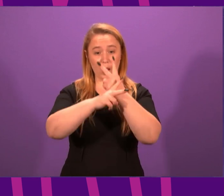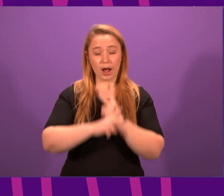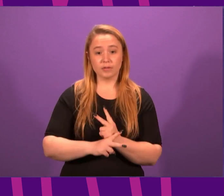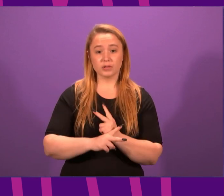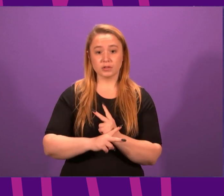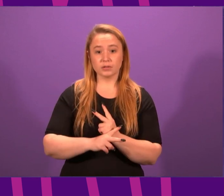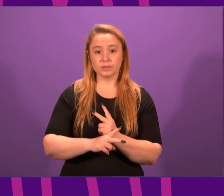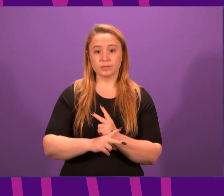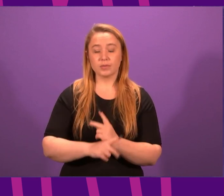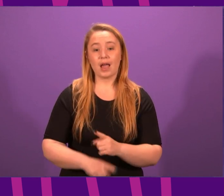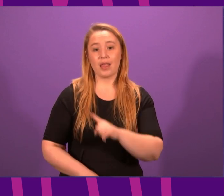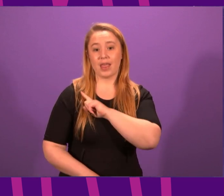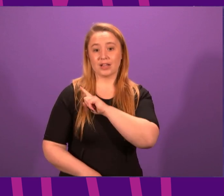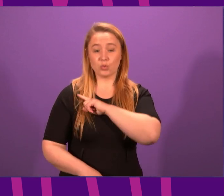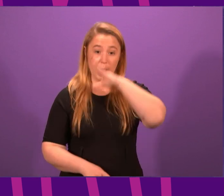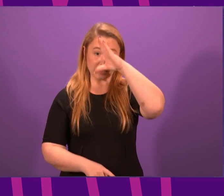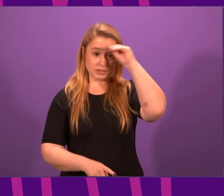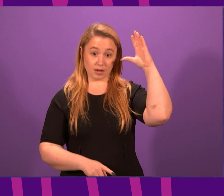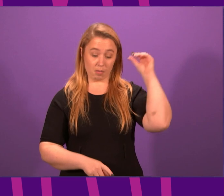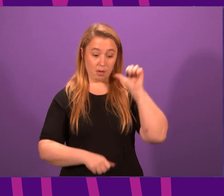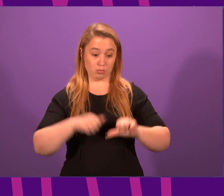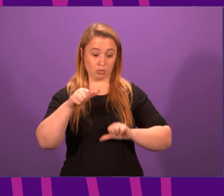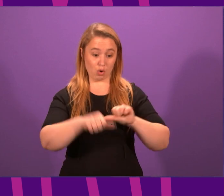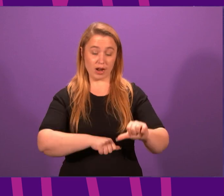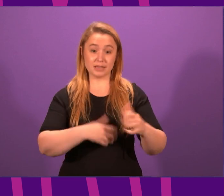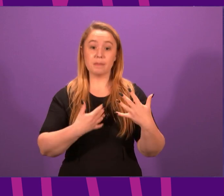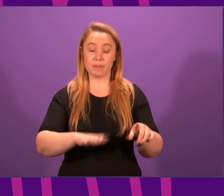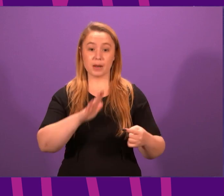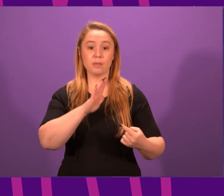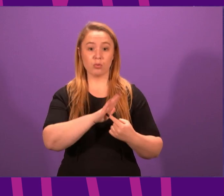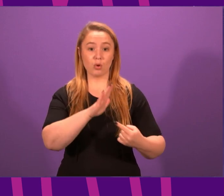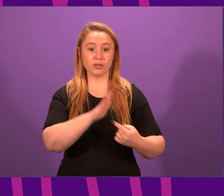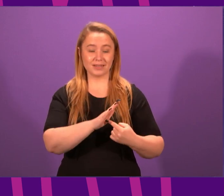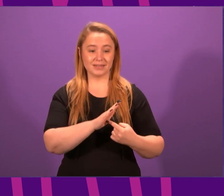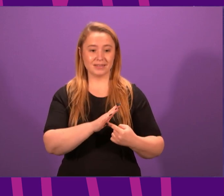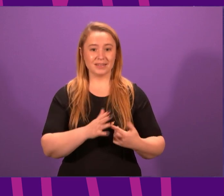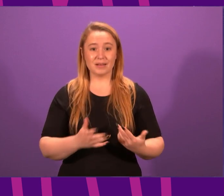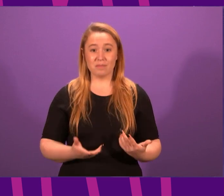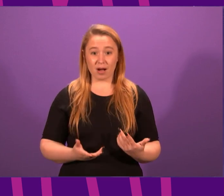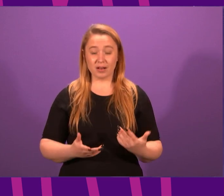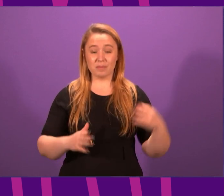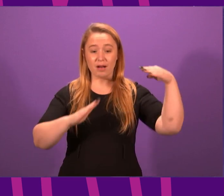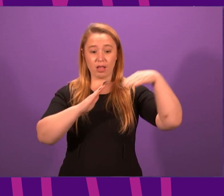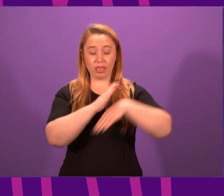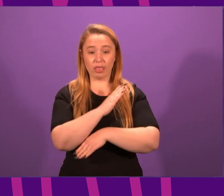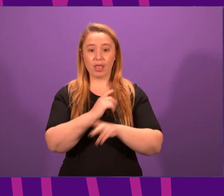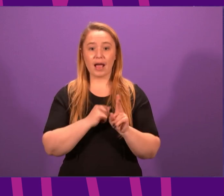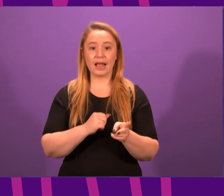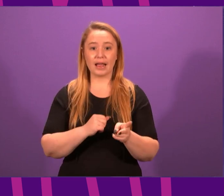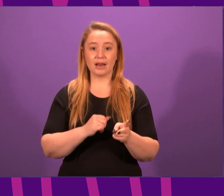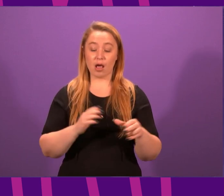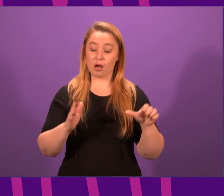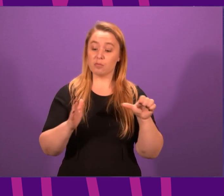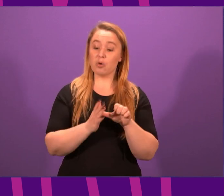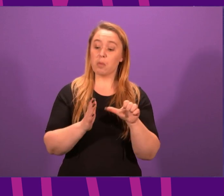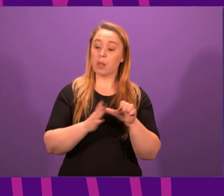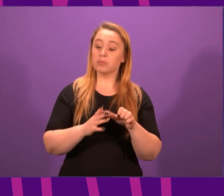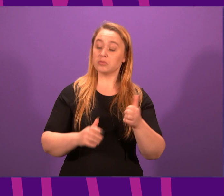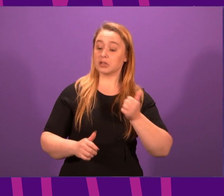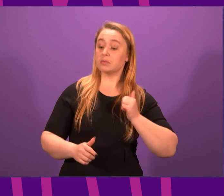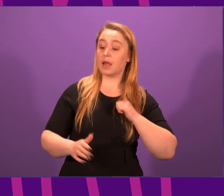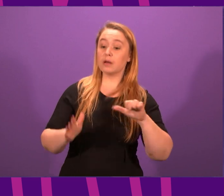so important to use that summer progress well. Regrettably, that didn't happen. Problems were foreseen, but not dealt